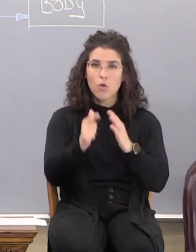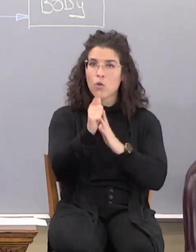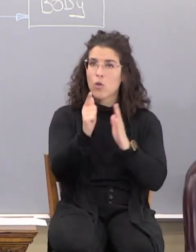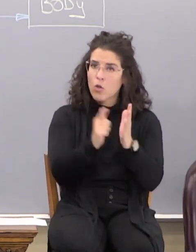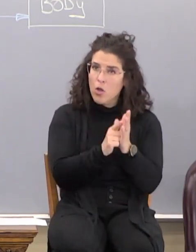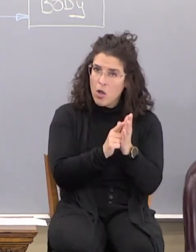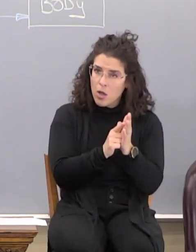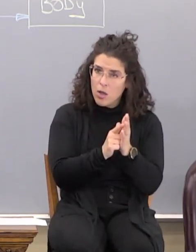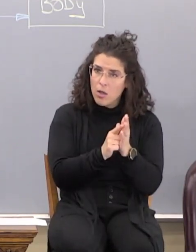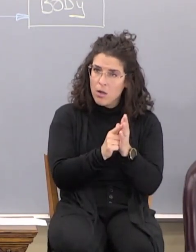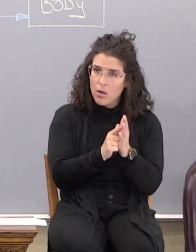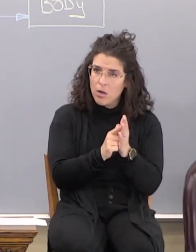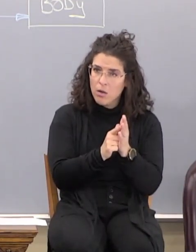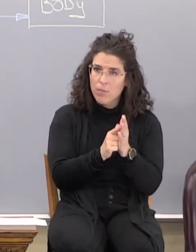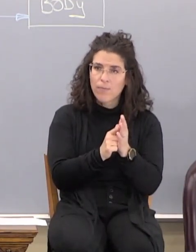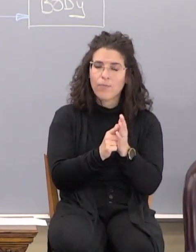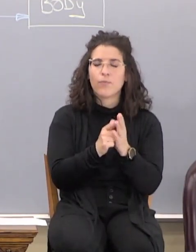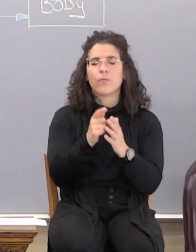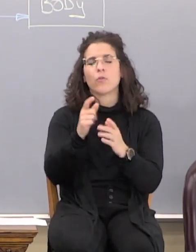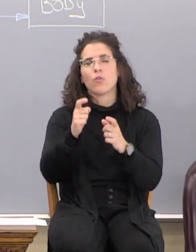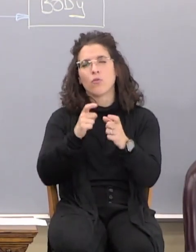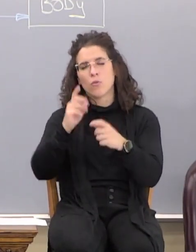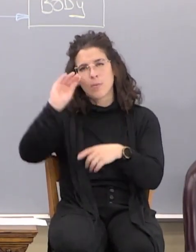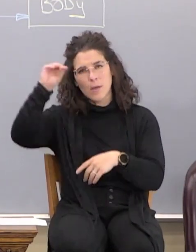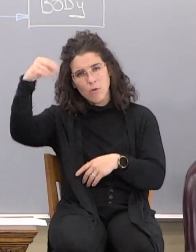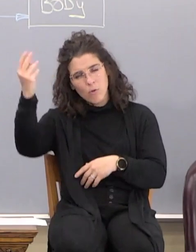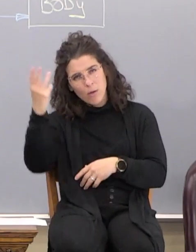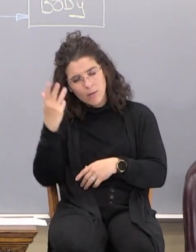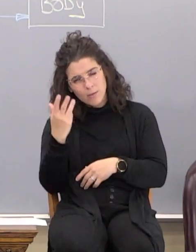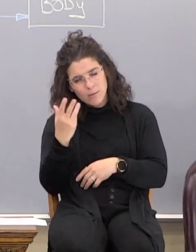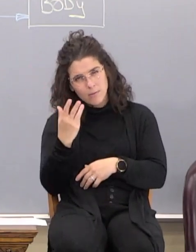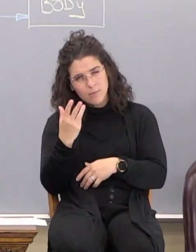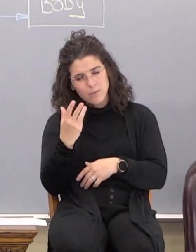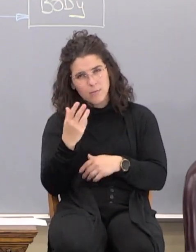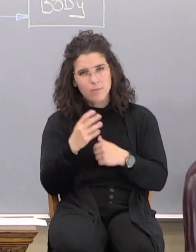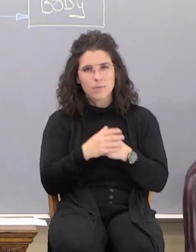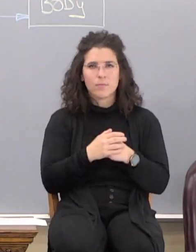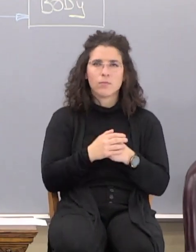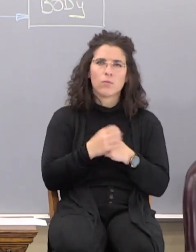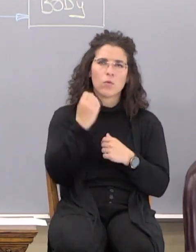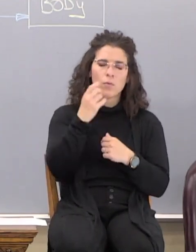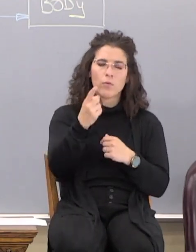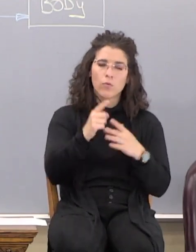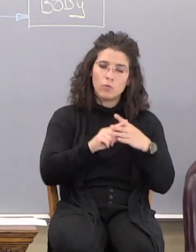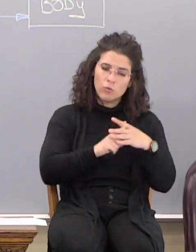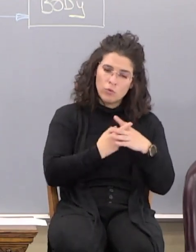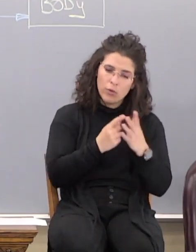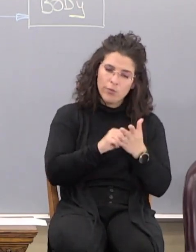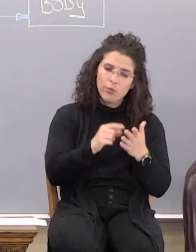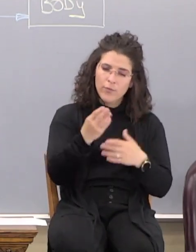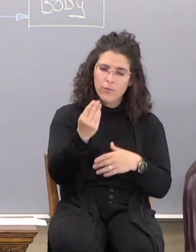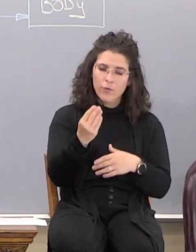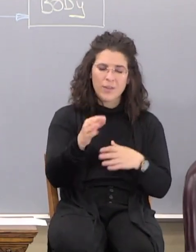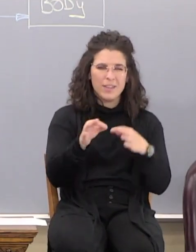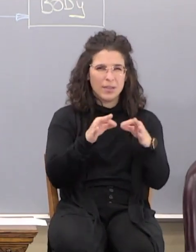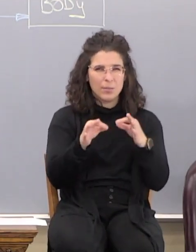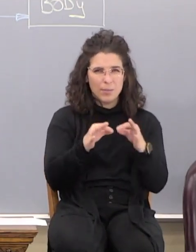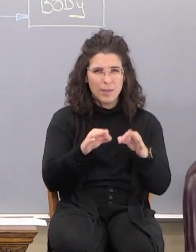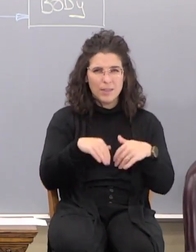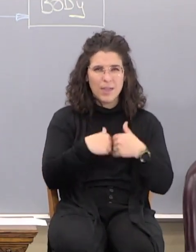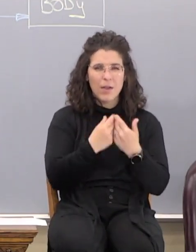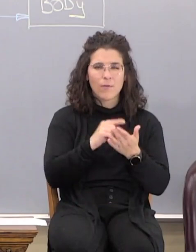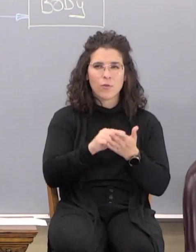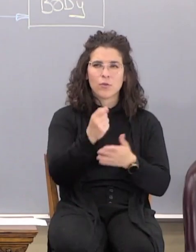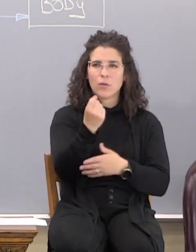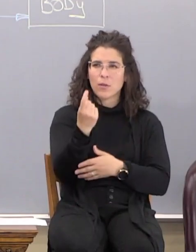law, you're under grace. So if you start with verse 14, he explains to you how verse